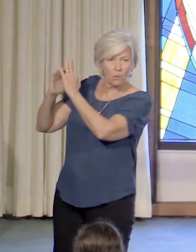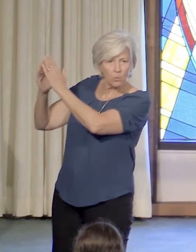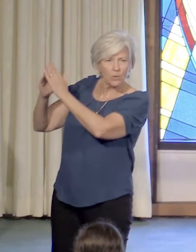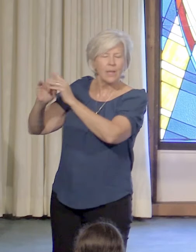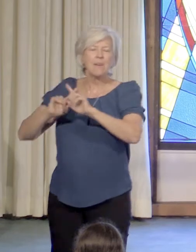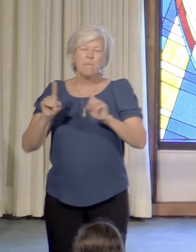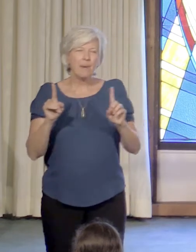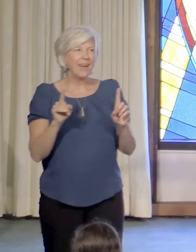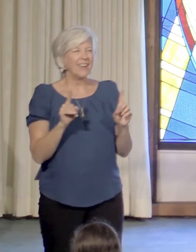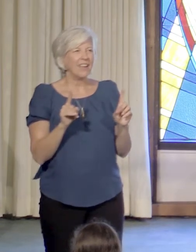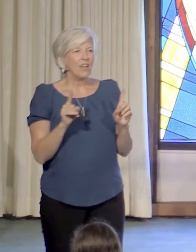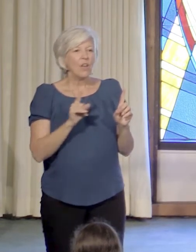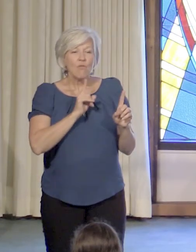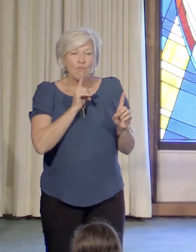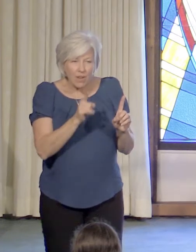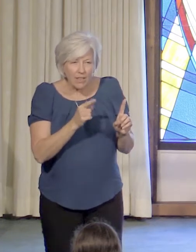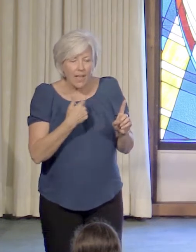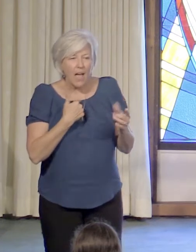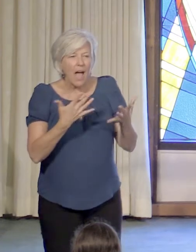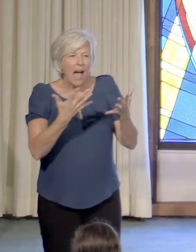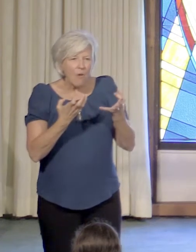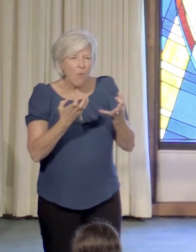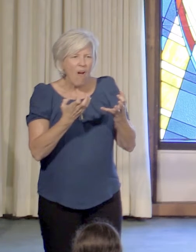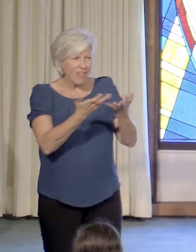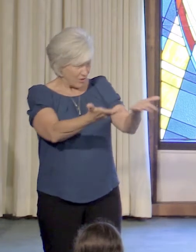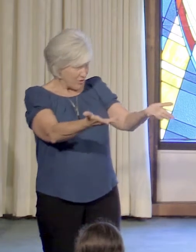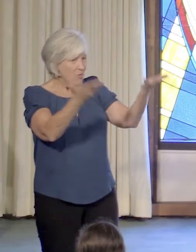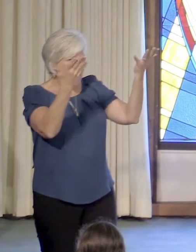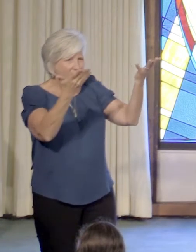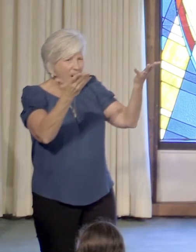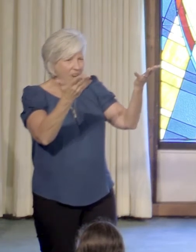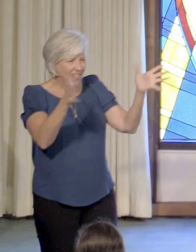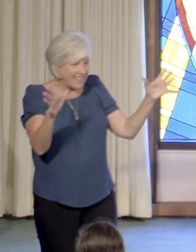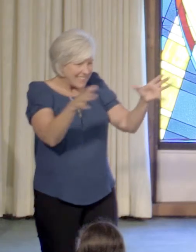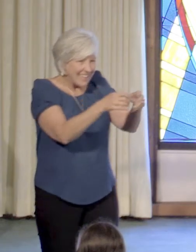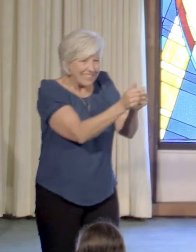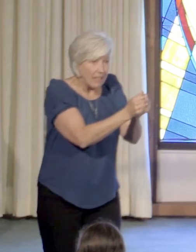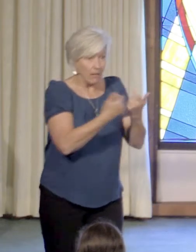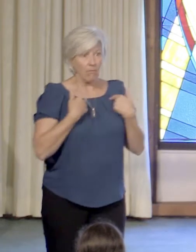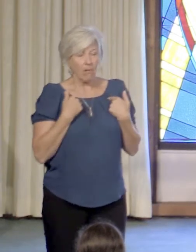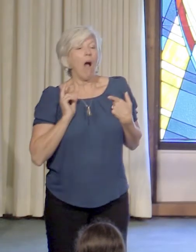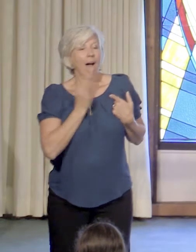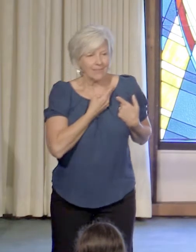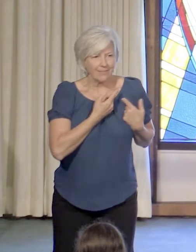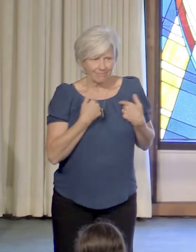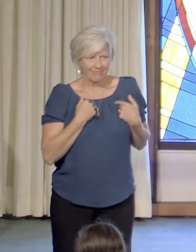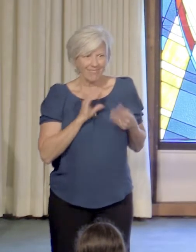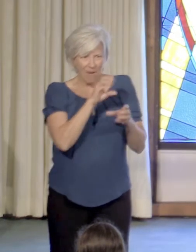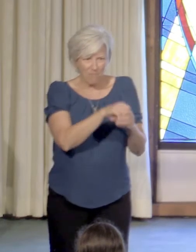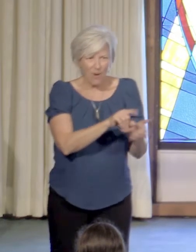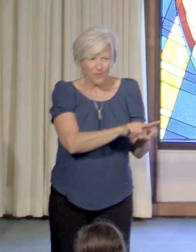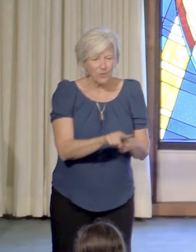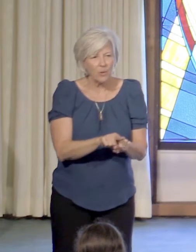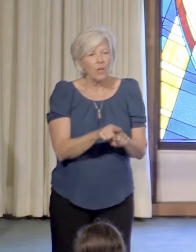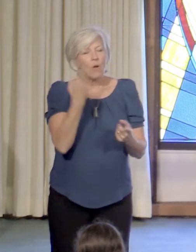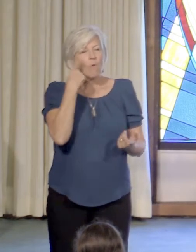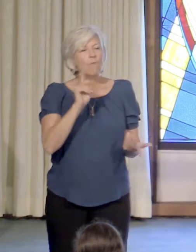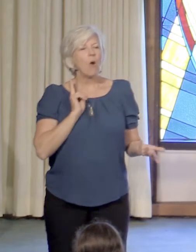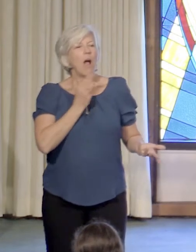But what I really want is for you guys to get together, for us to get together, because I'm part of it too, for us